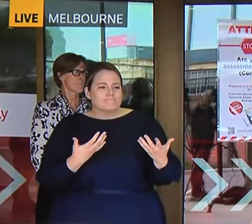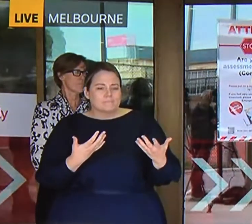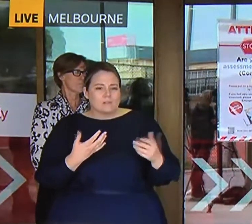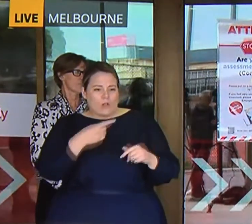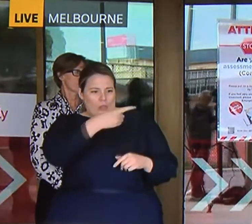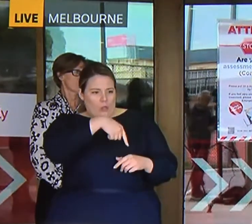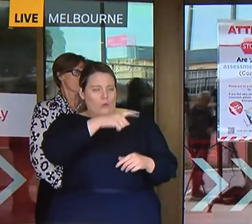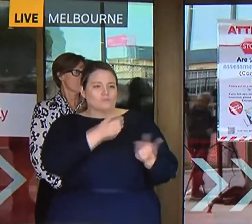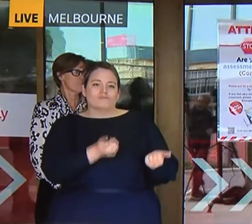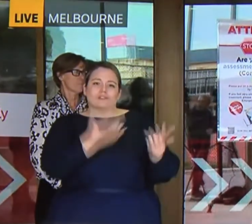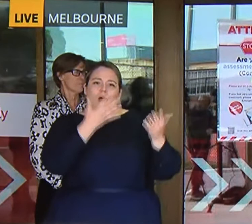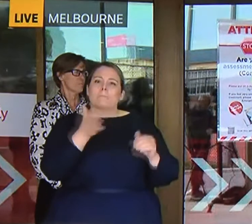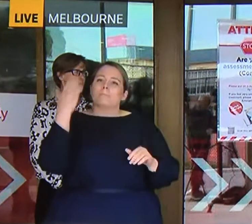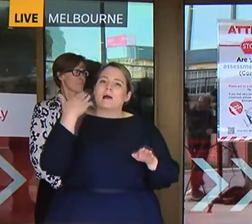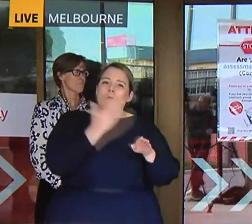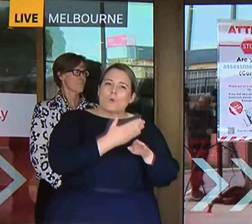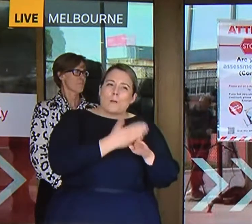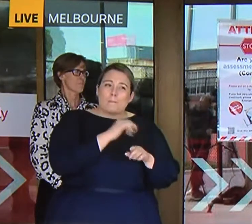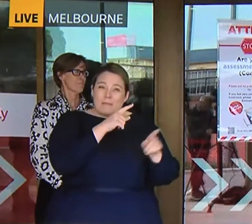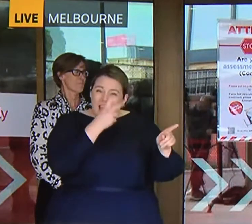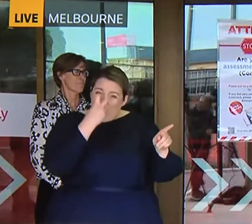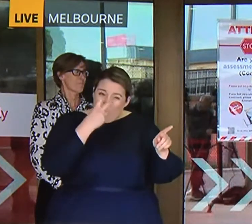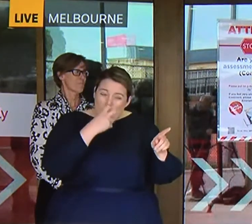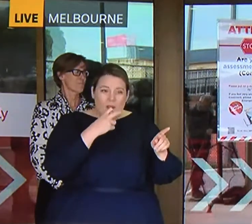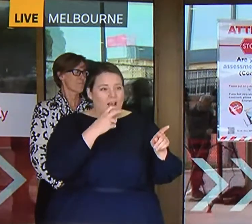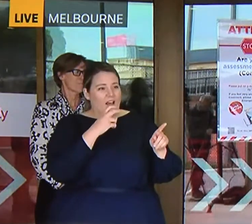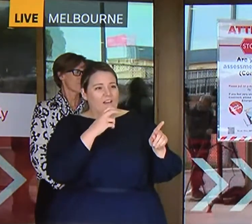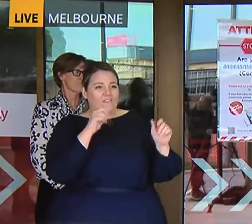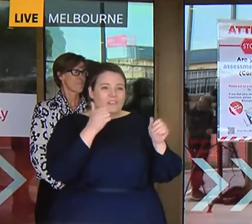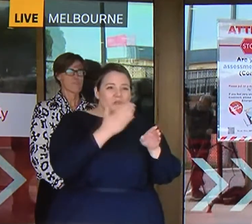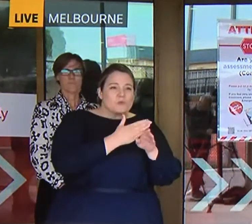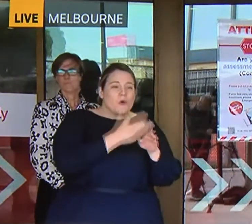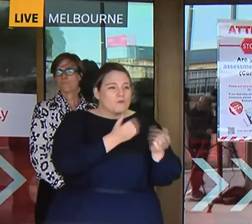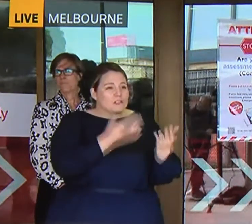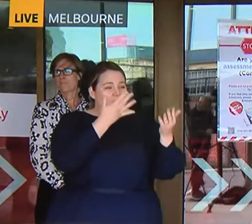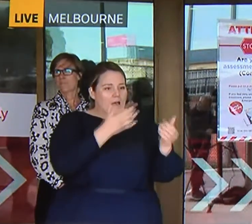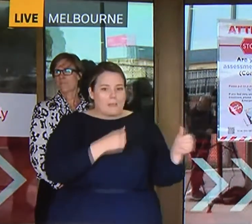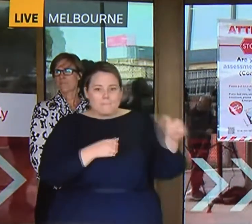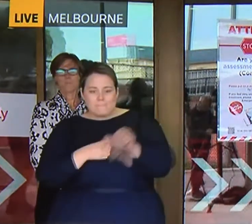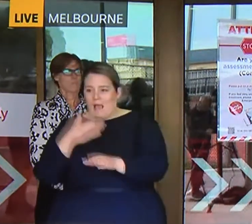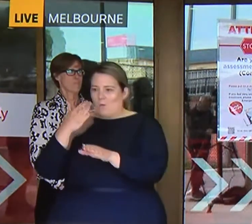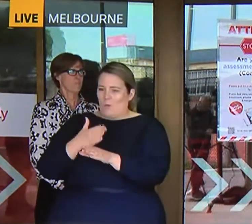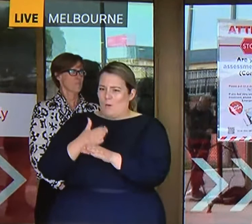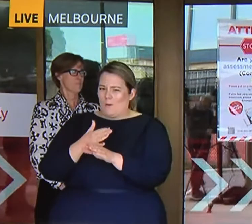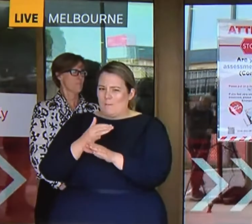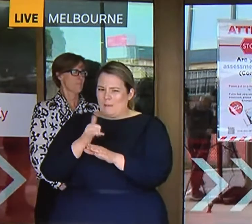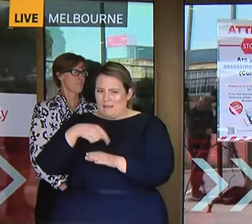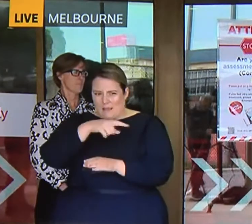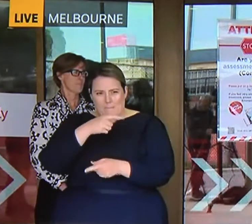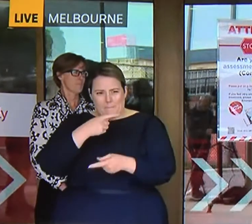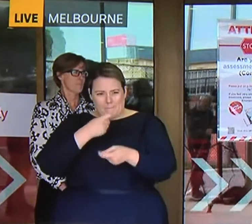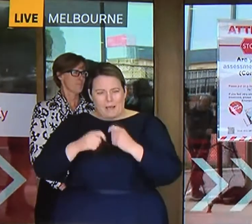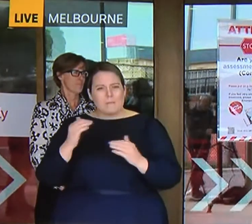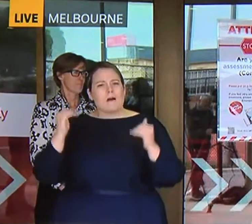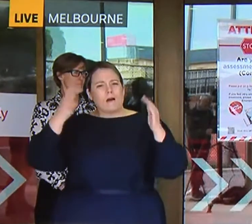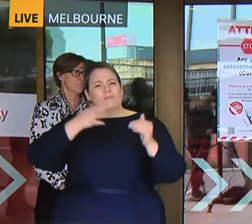retired staff, given that some of them will be older members of the community, that they're actually going to be potentially at greater risk of exposure to